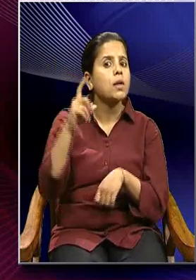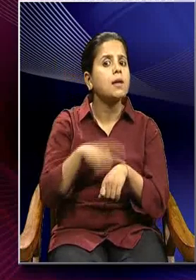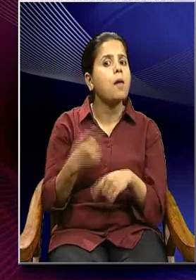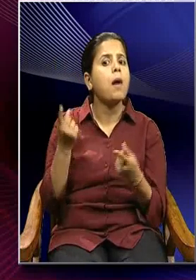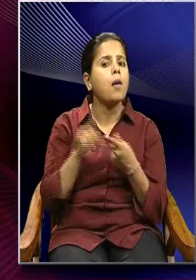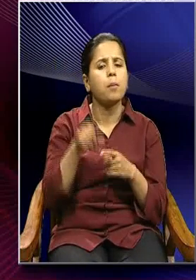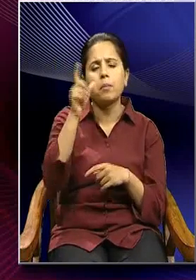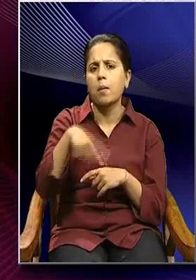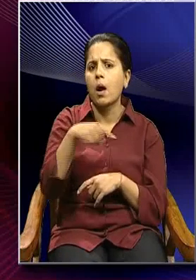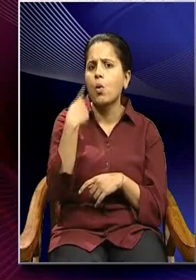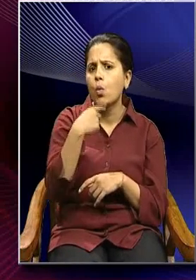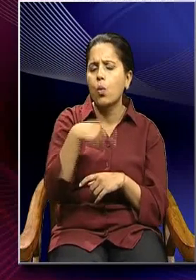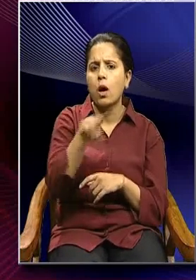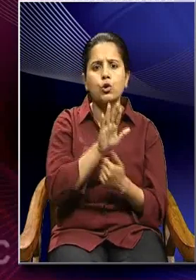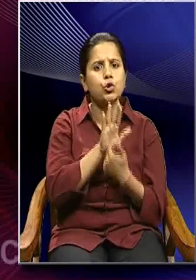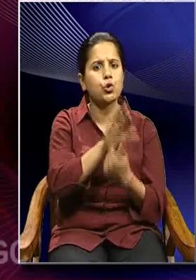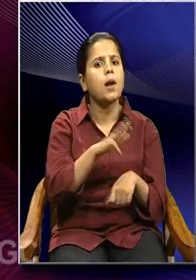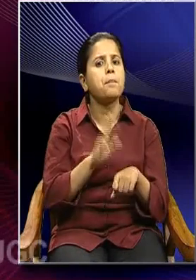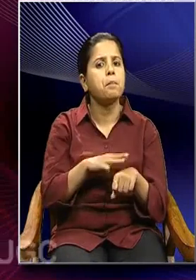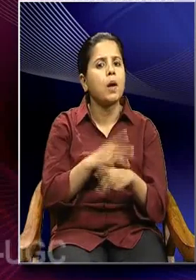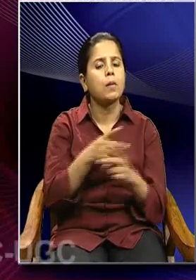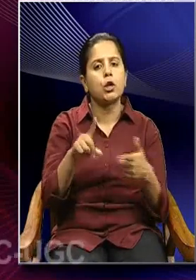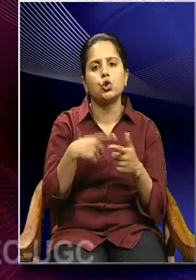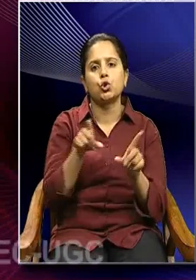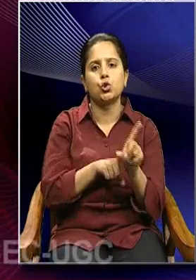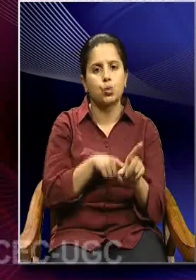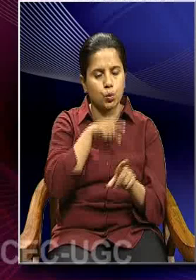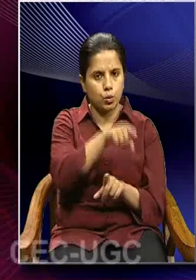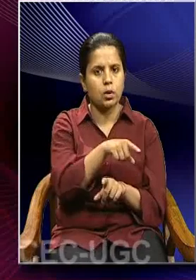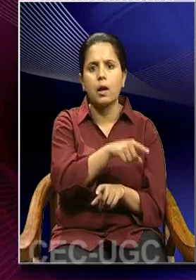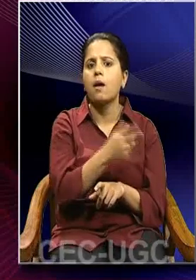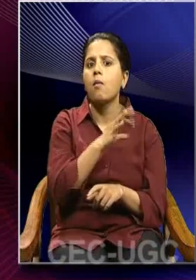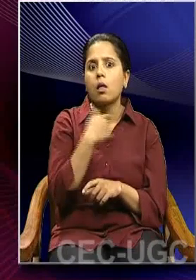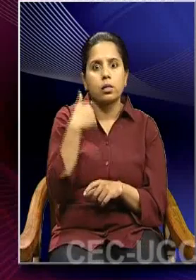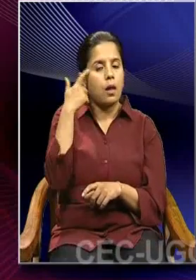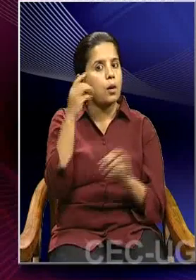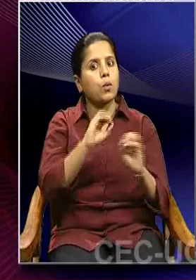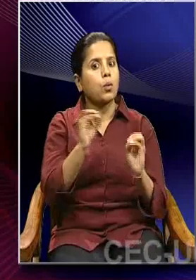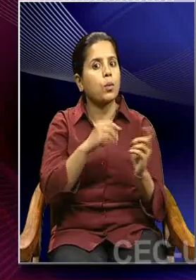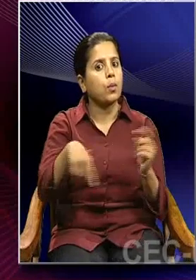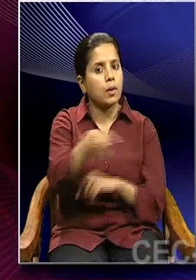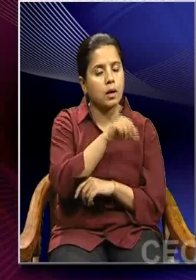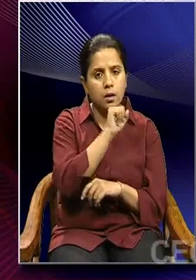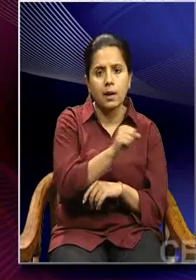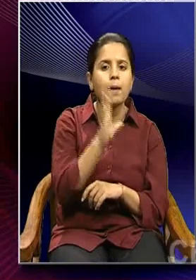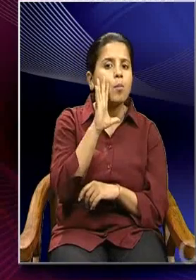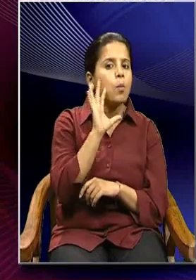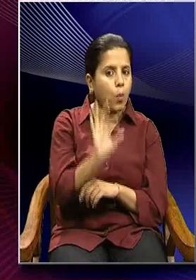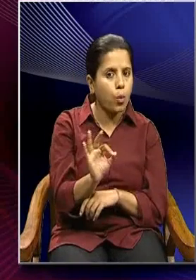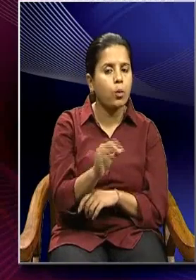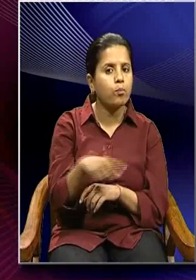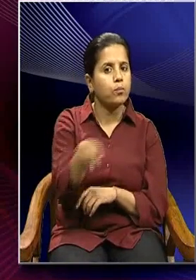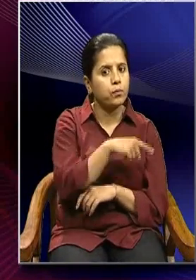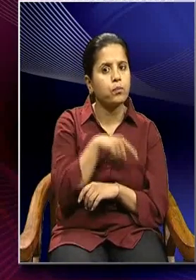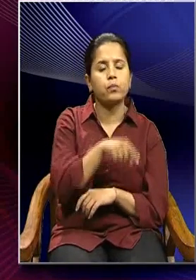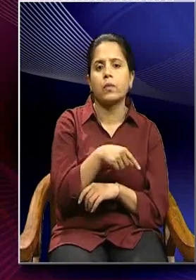the people, those who were shown to be the members of the jury, they were not concerned with that important kind of